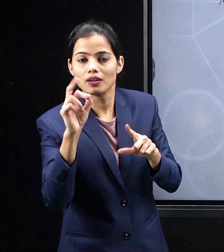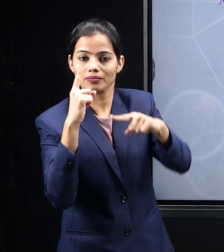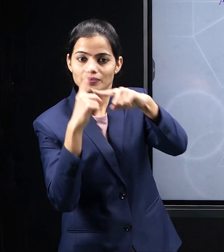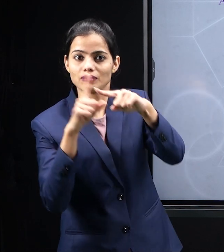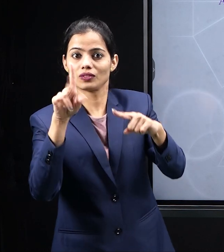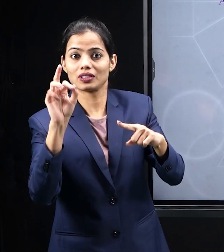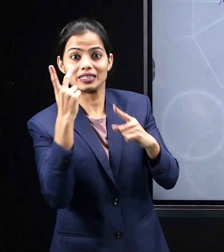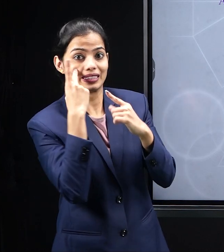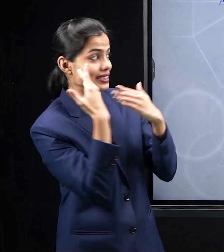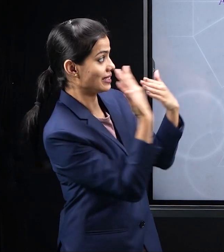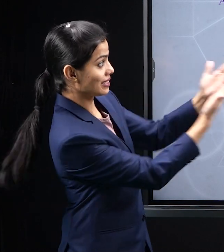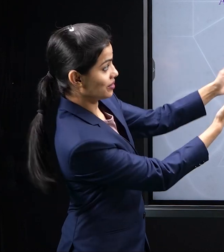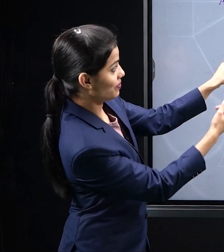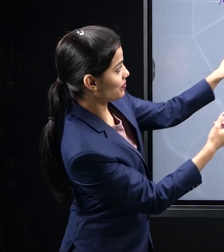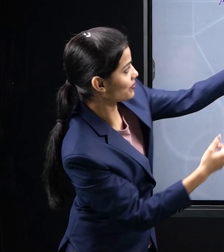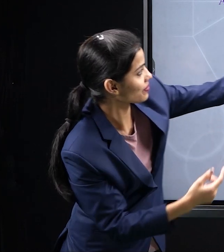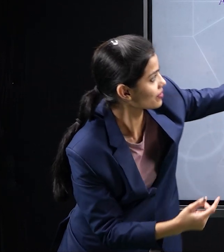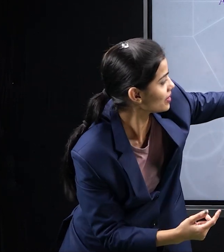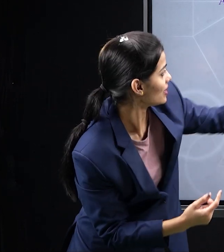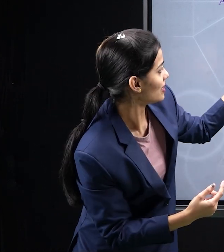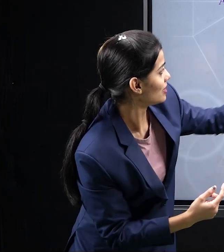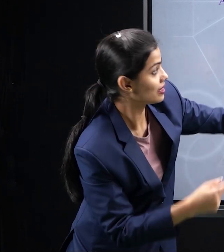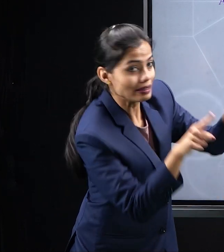180 degree plus 180 degree.